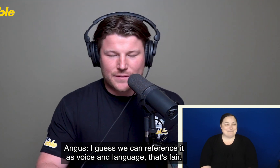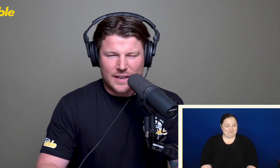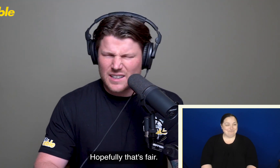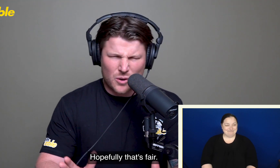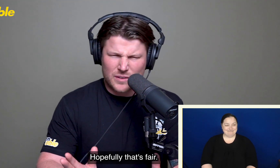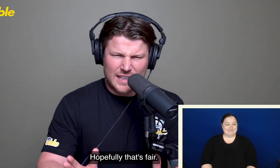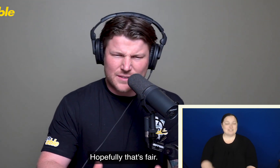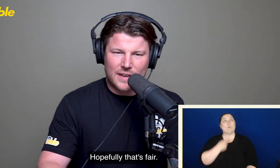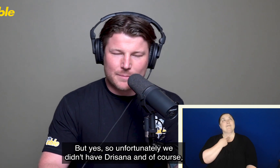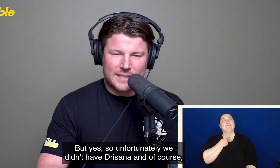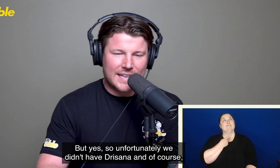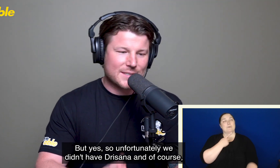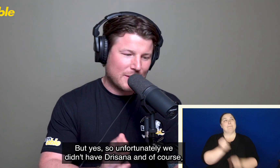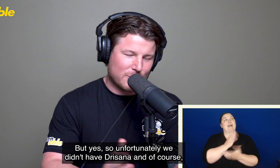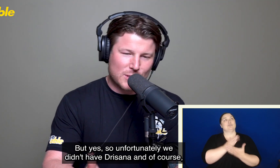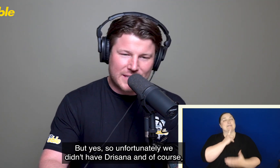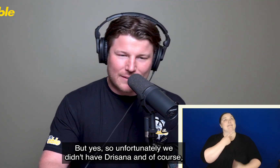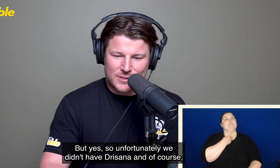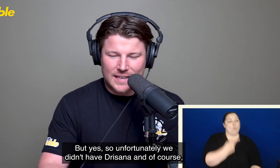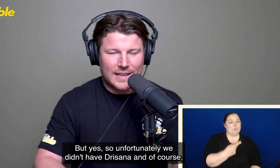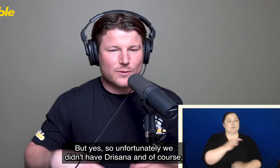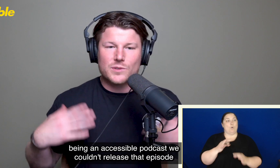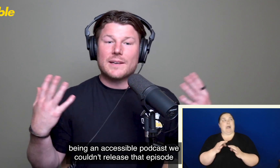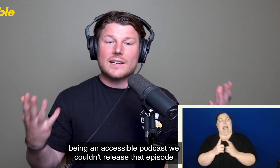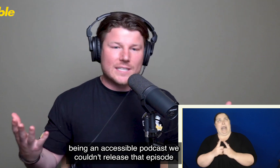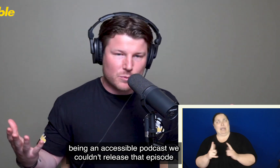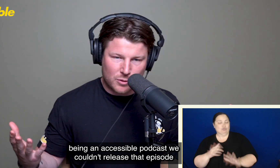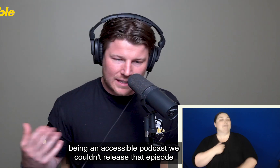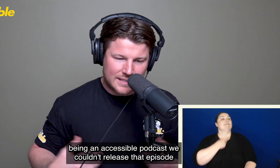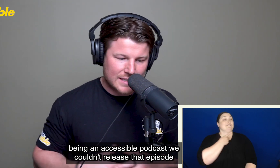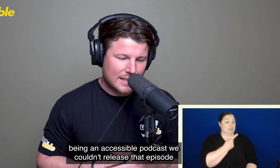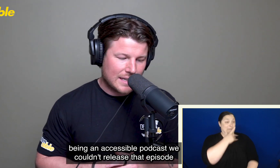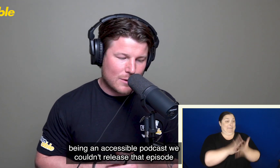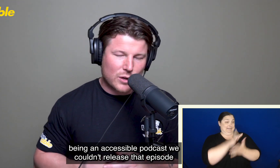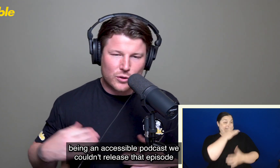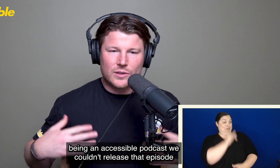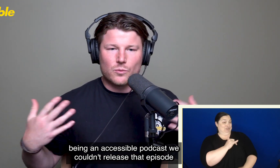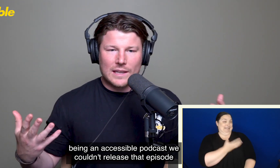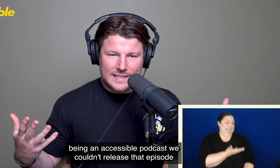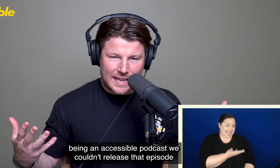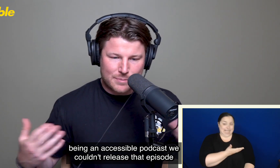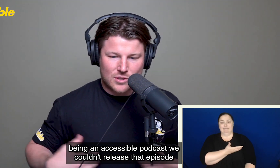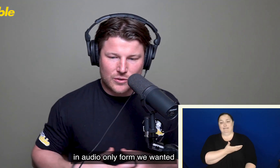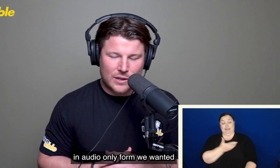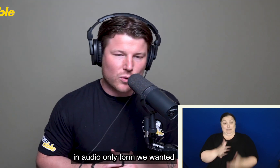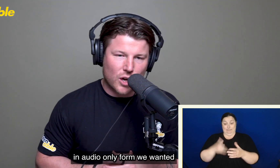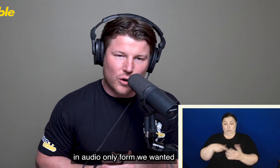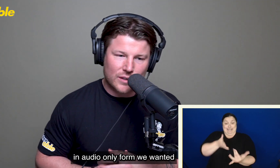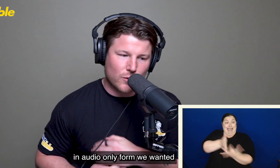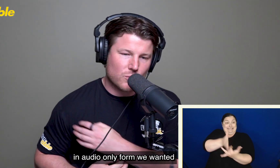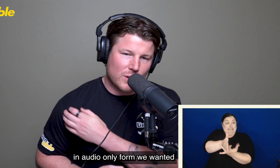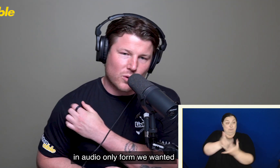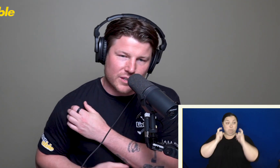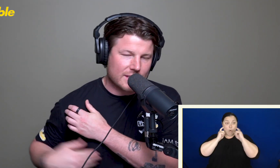guess that's fair. Hopefully that's fair. But yes, so unfortunately we didn't have Drisana, and of course, being an accessible podcast, we couldn't release that episode in